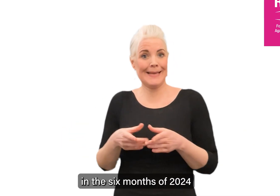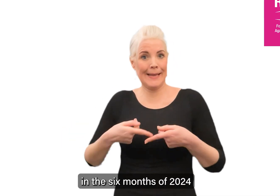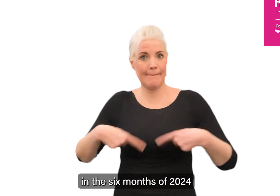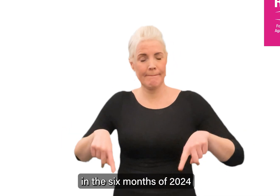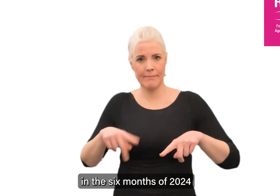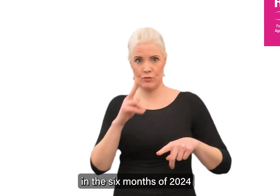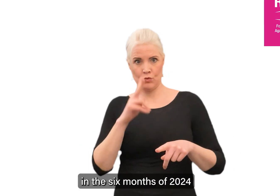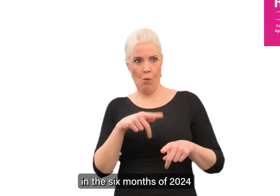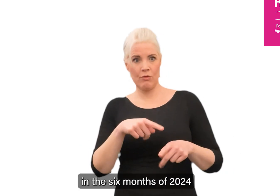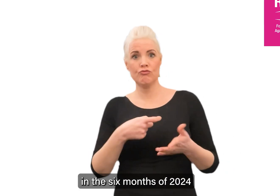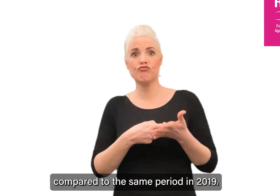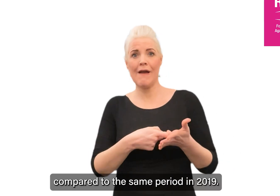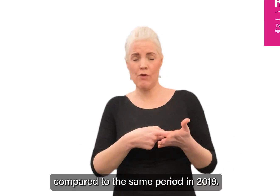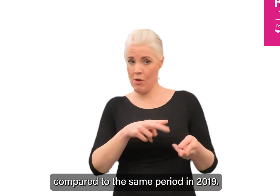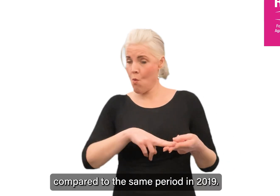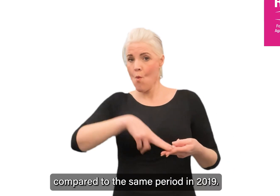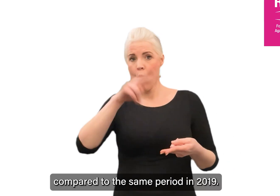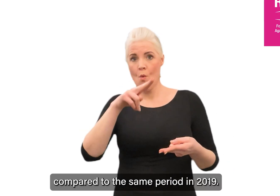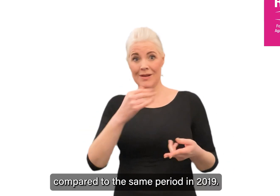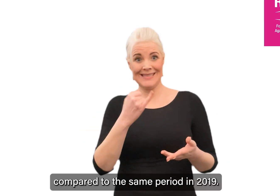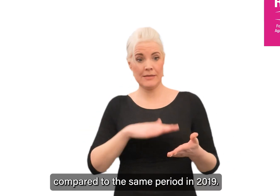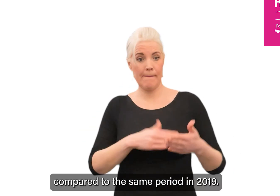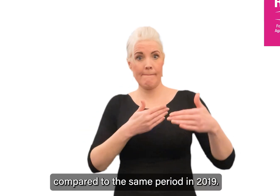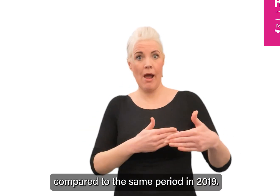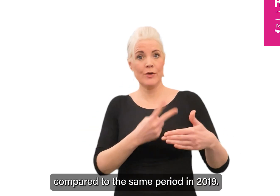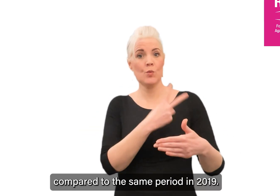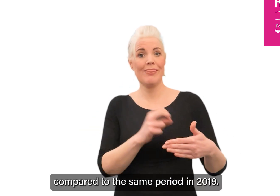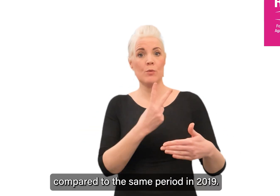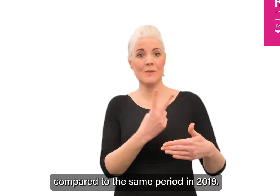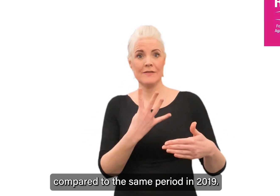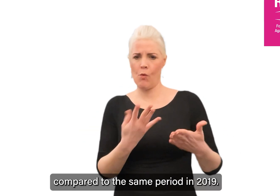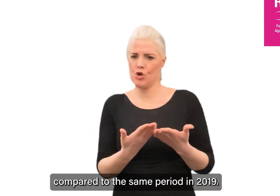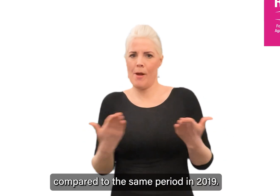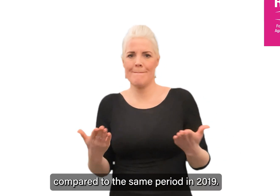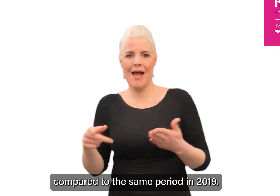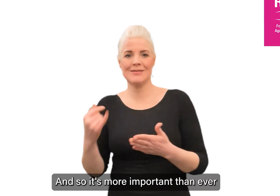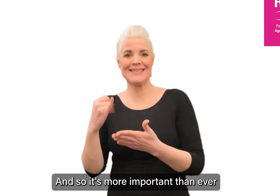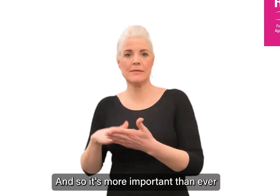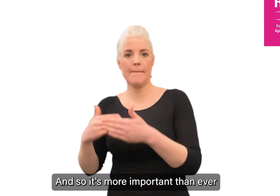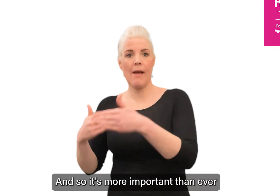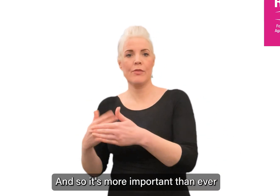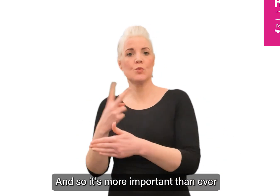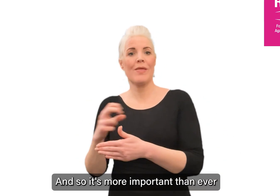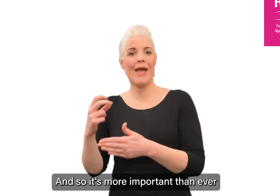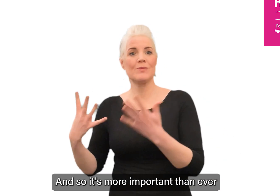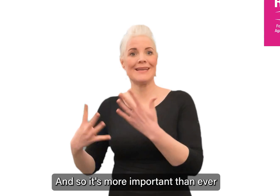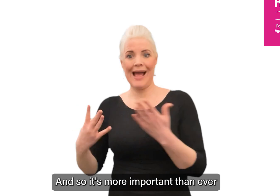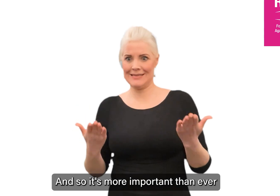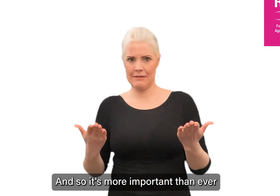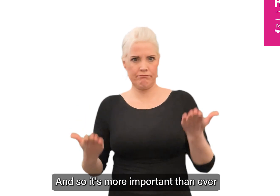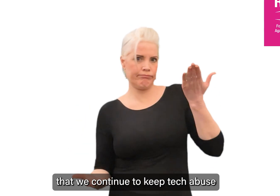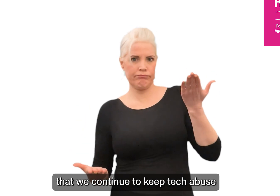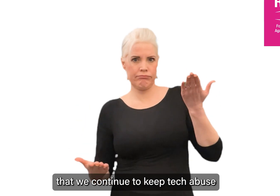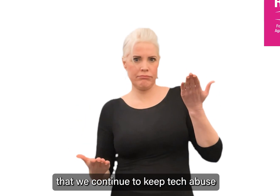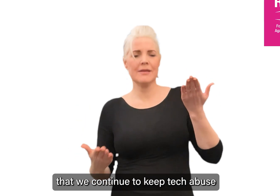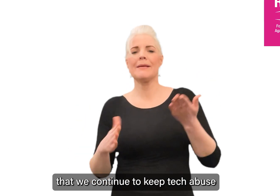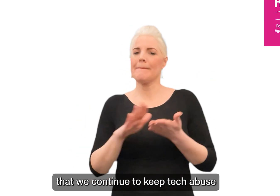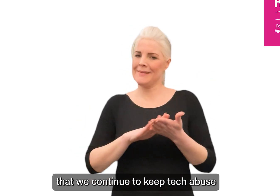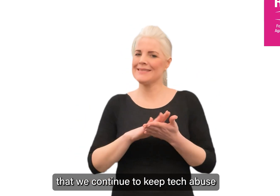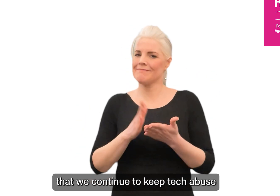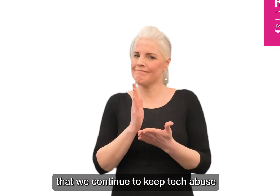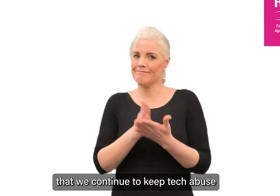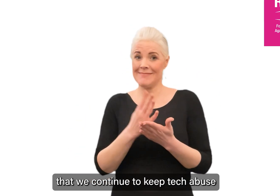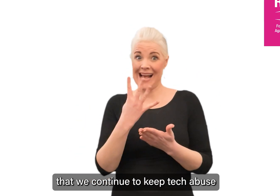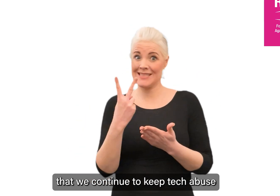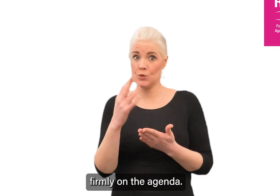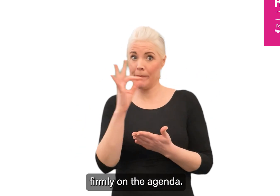of 2024 compared to the same period in 2019. And so it's more important than ever that we continue